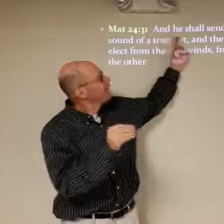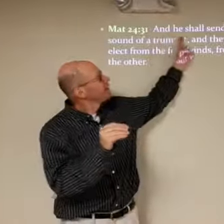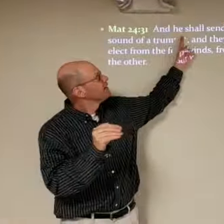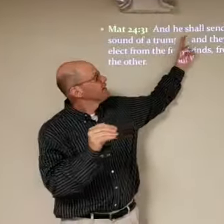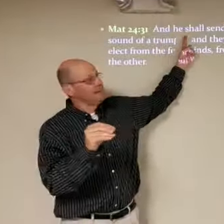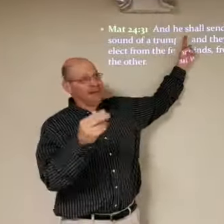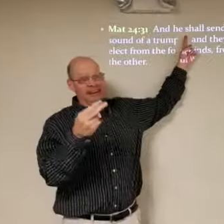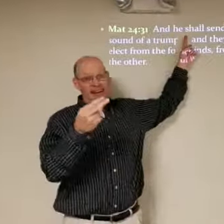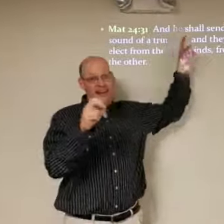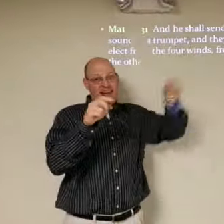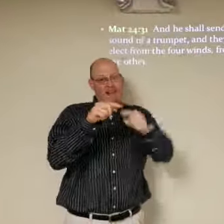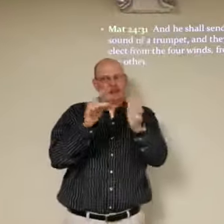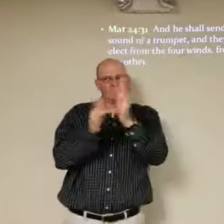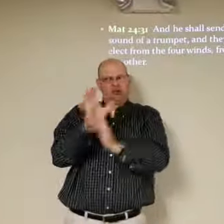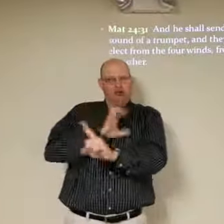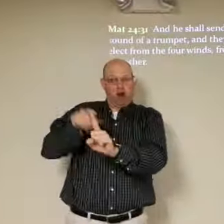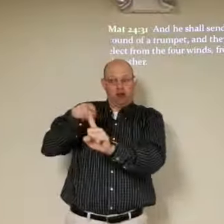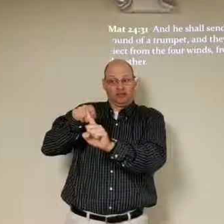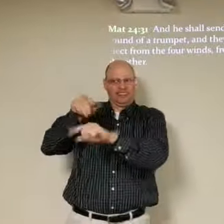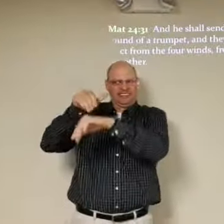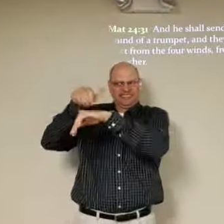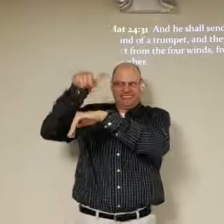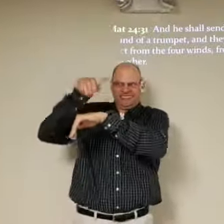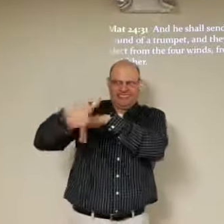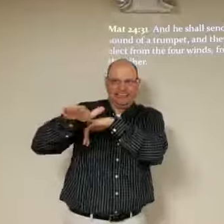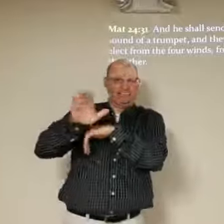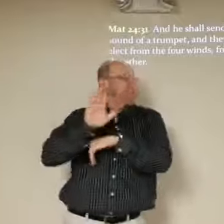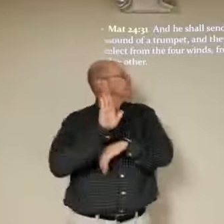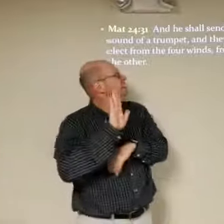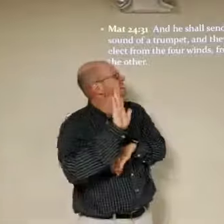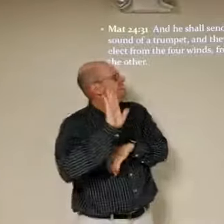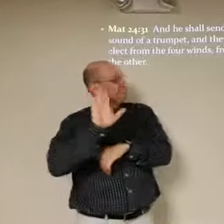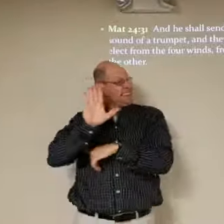Continuing in verse 31. And he shall send his angels